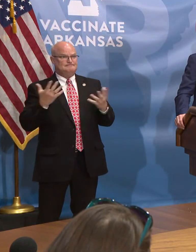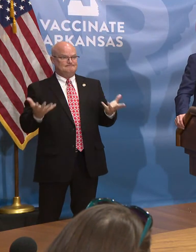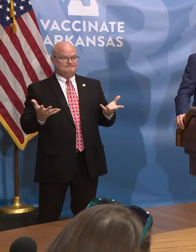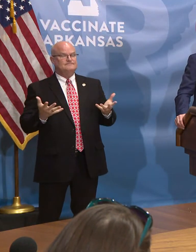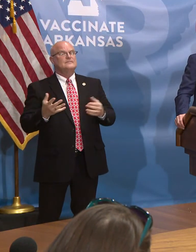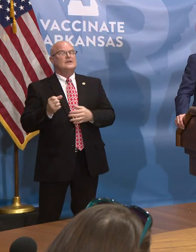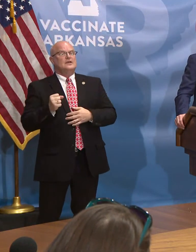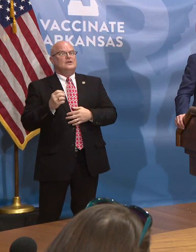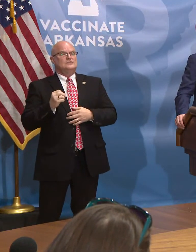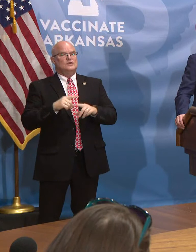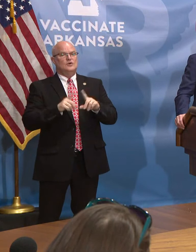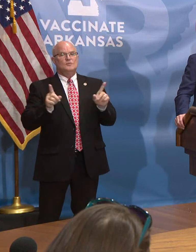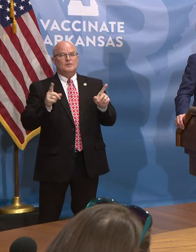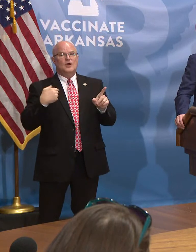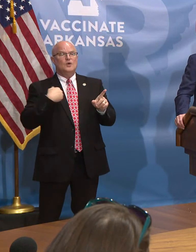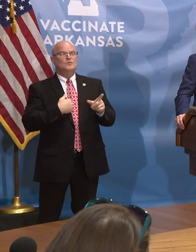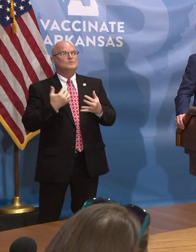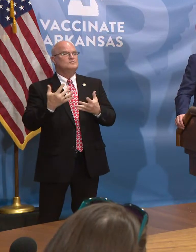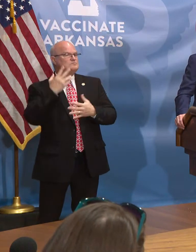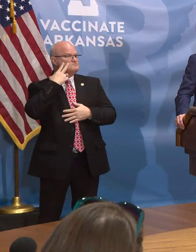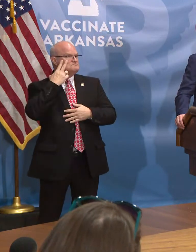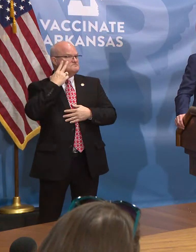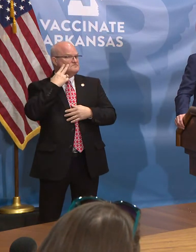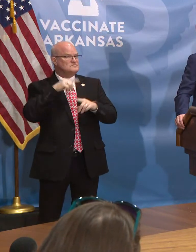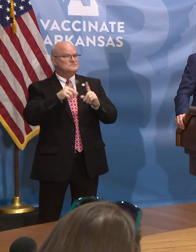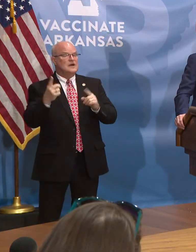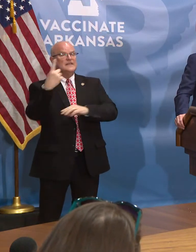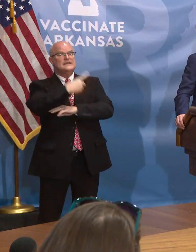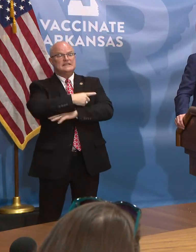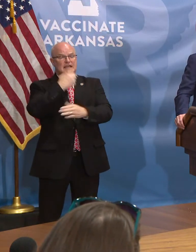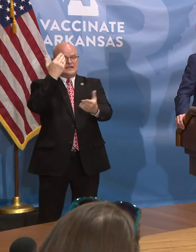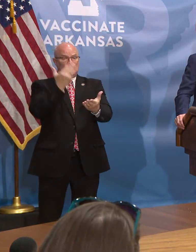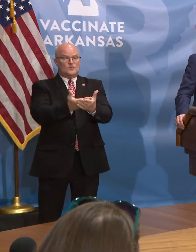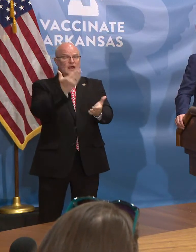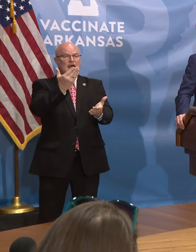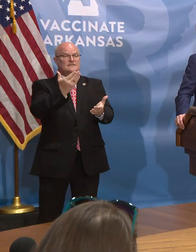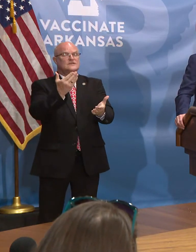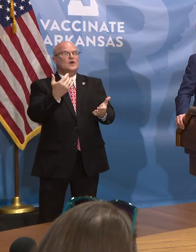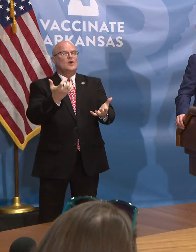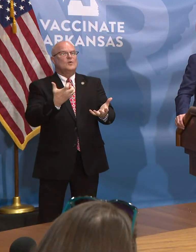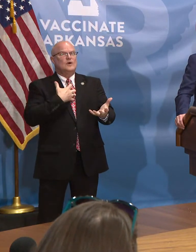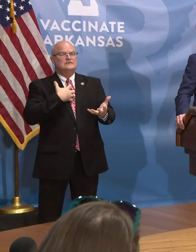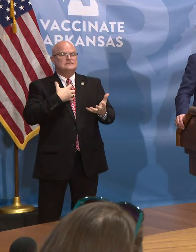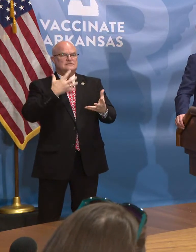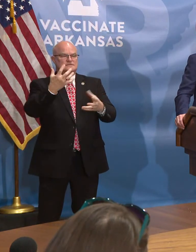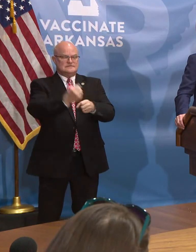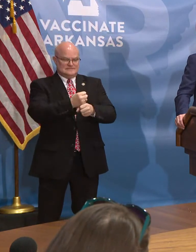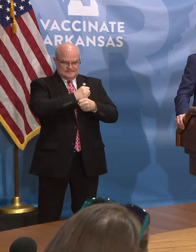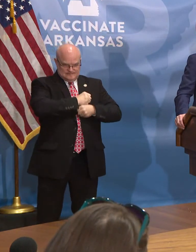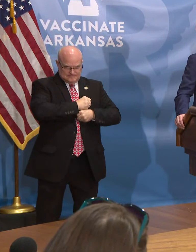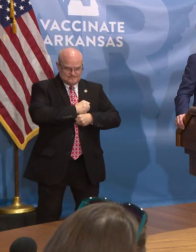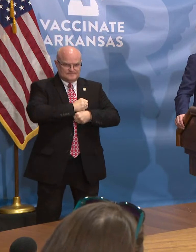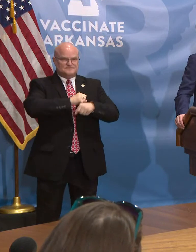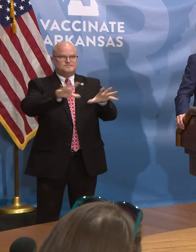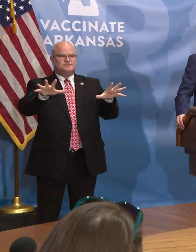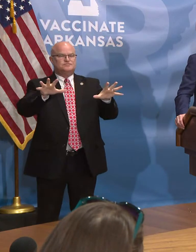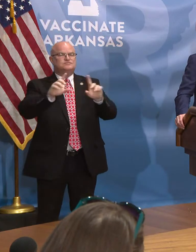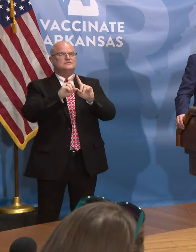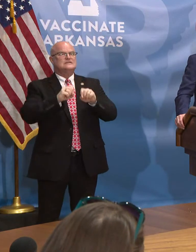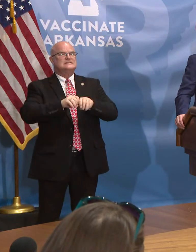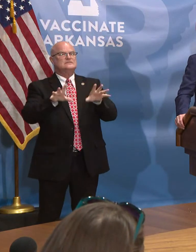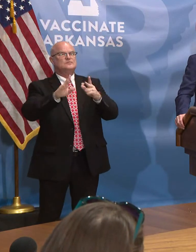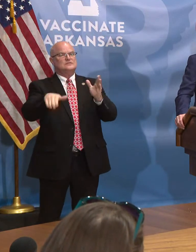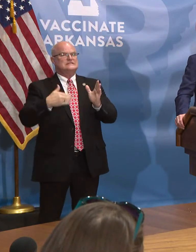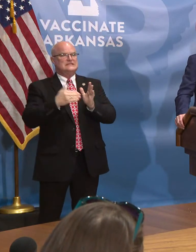time, but we'll wait and see. But the day that it arrives, we want to be able to deploy it, get it into our